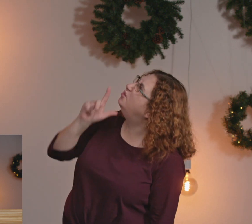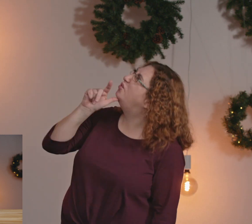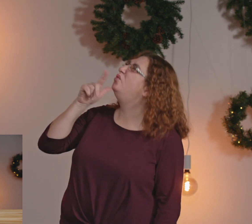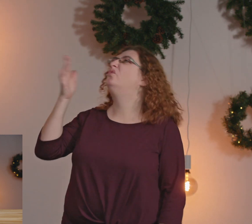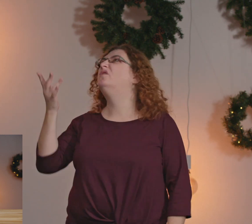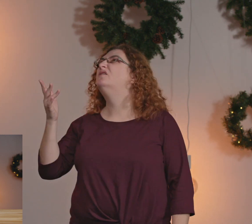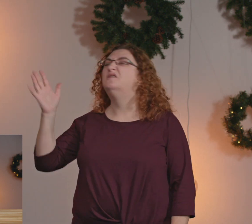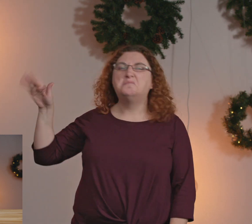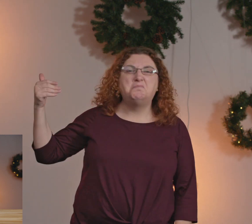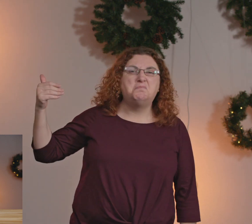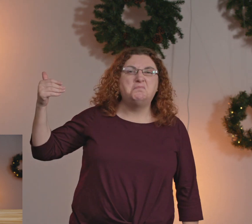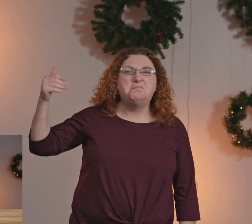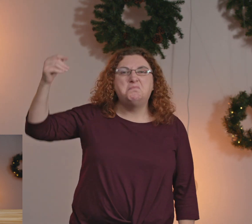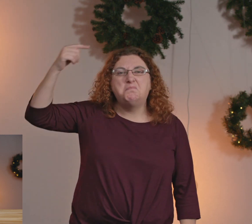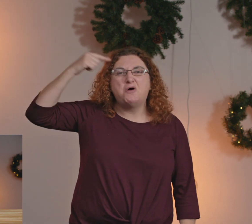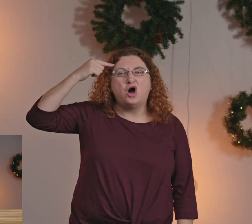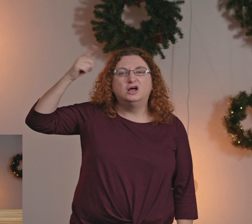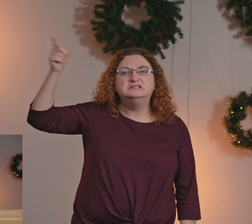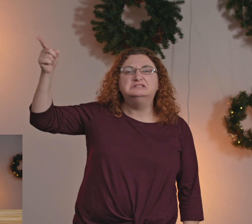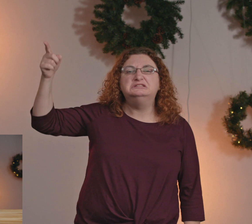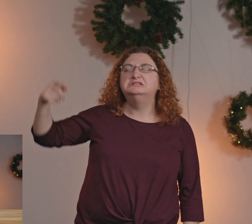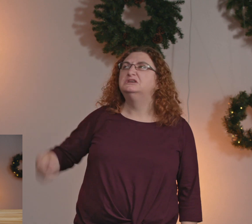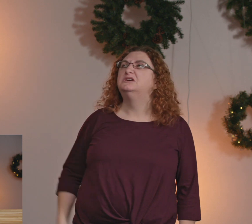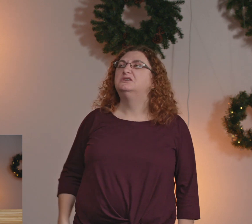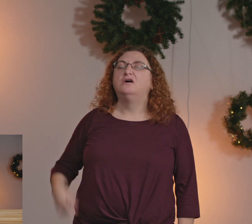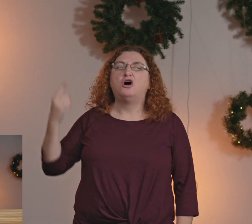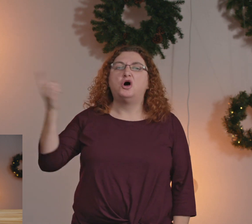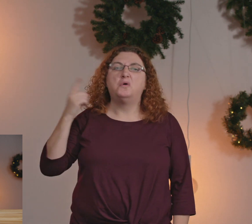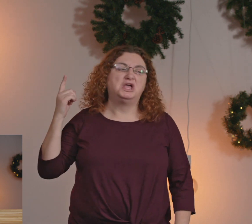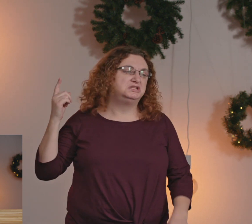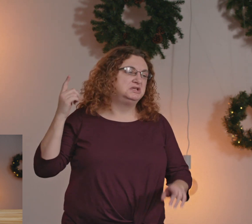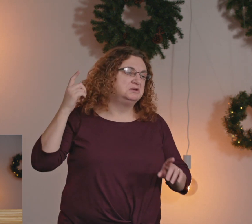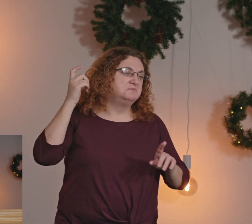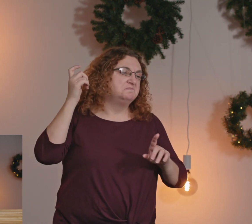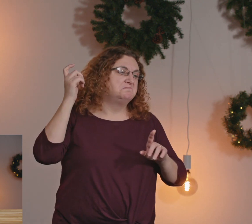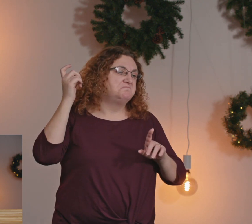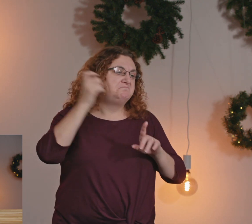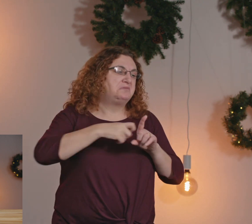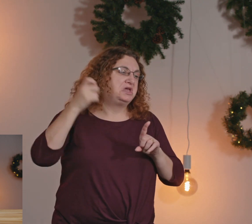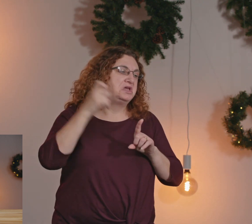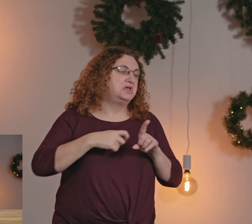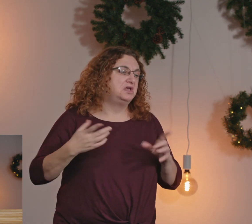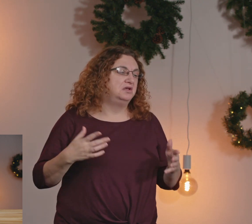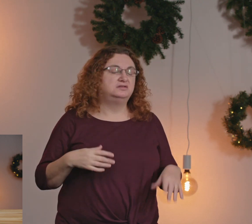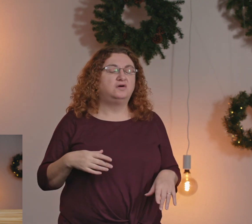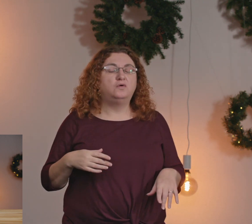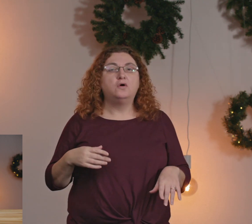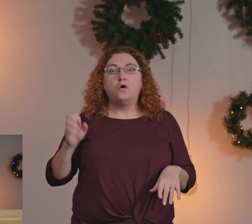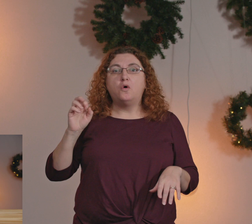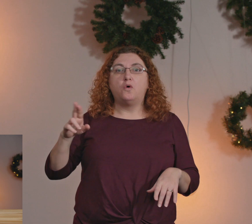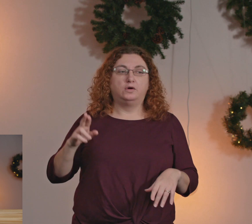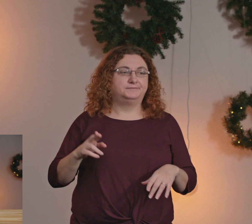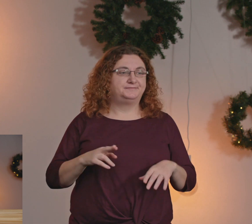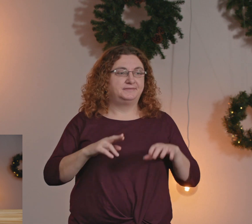he's like a boss who nitpicks every time you do something wrong in the factory or every time you get a paper